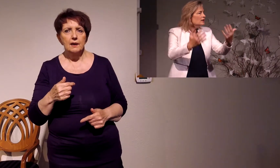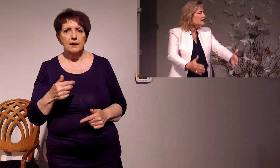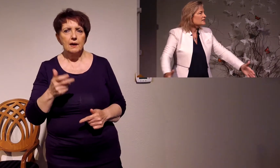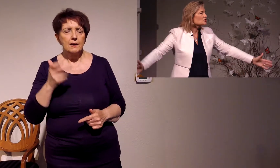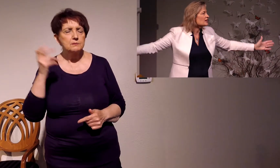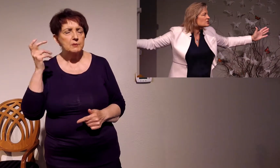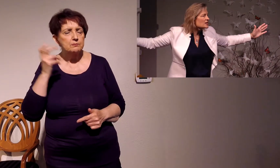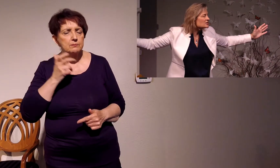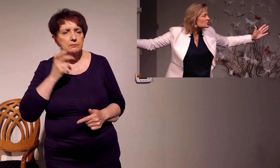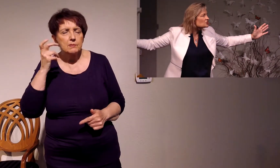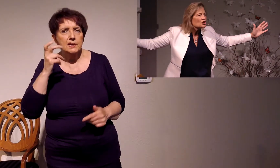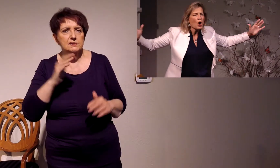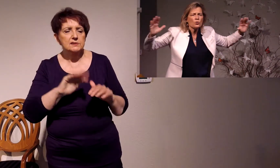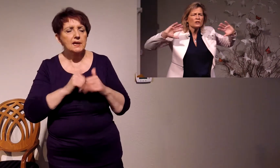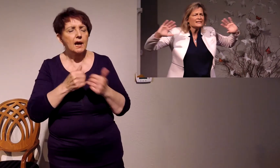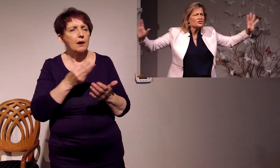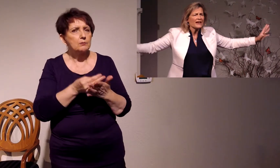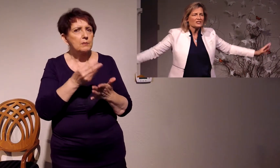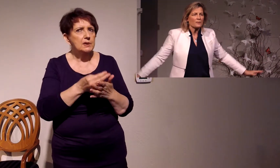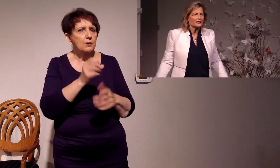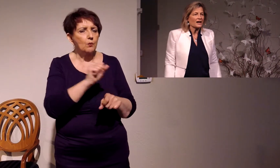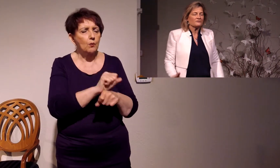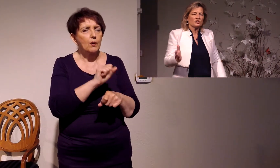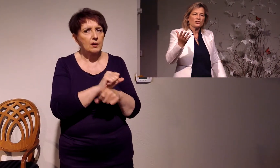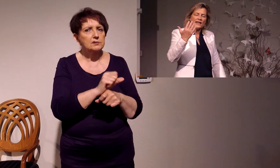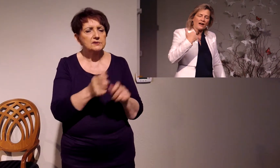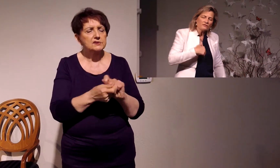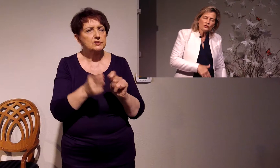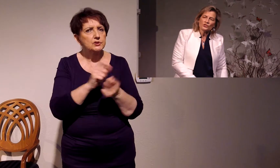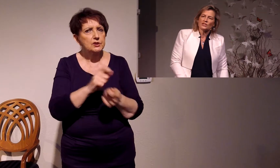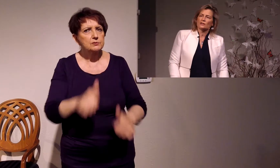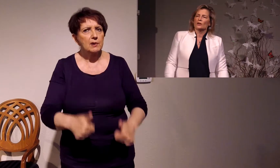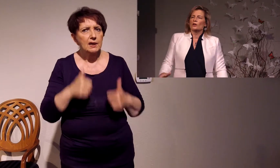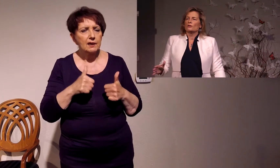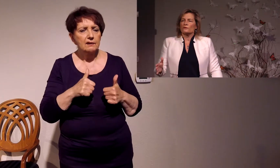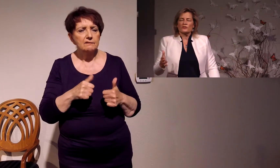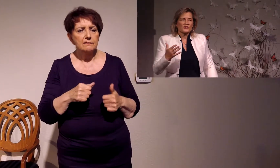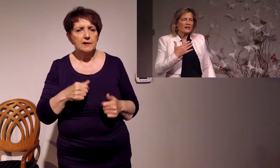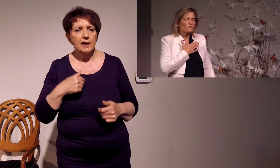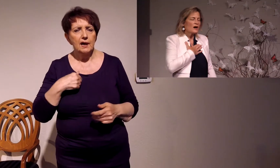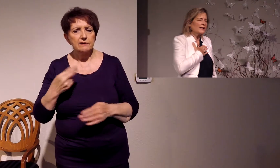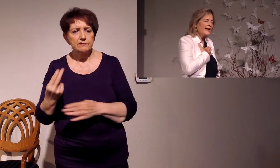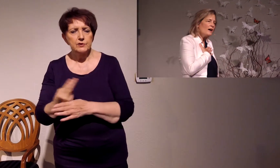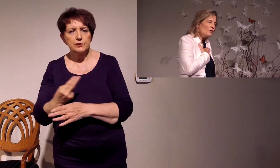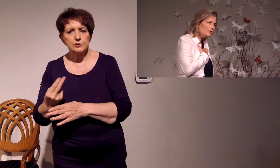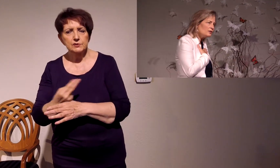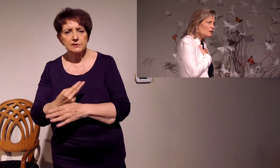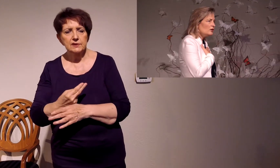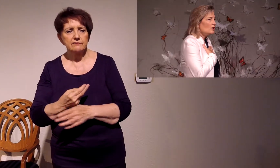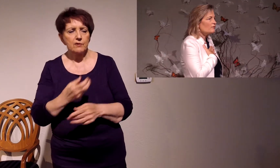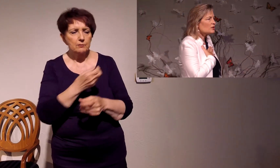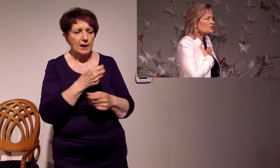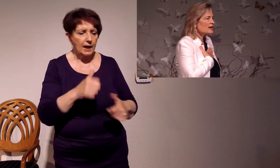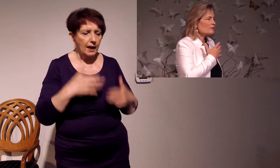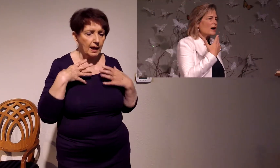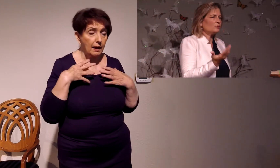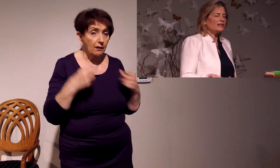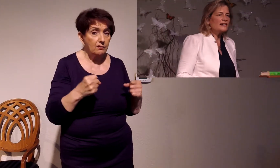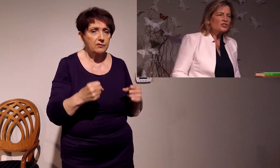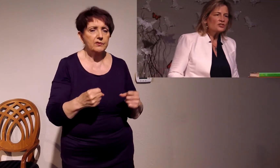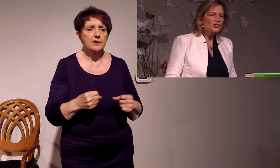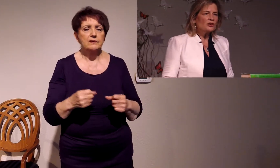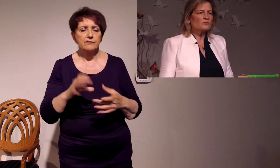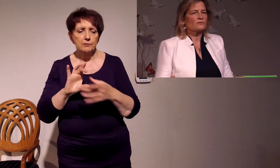now. It's totally changed my life. I've used it for the sake of my health, for the sake of